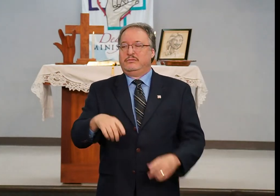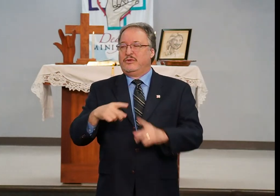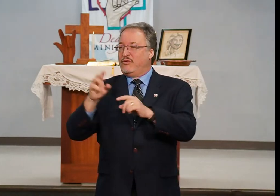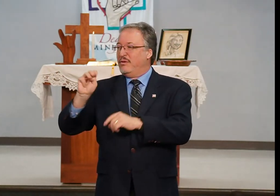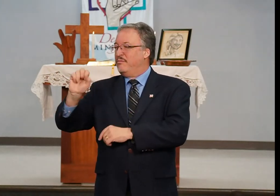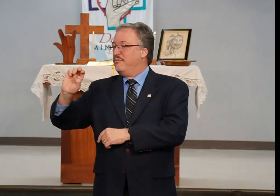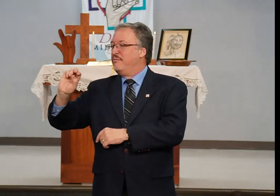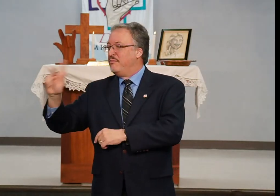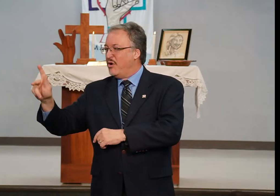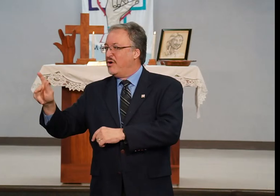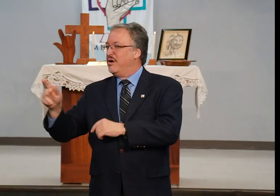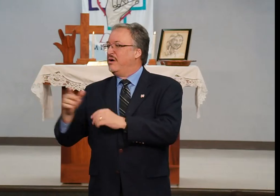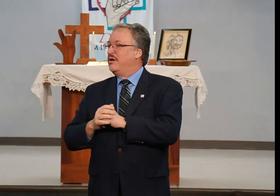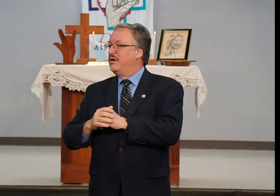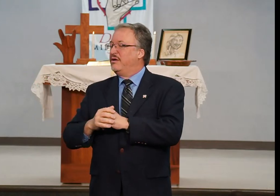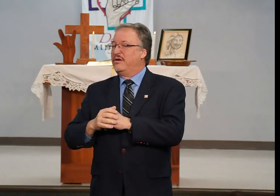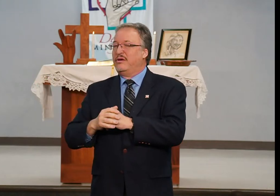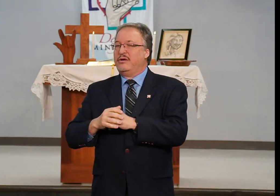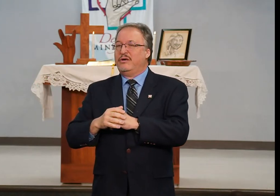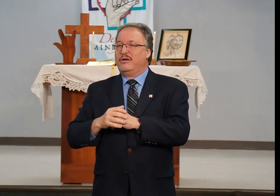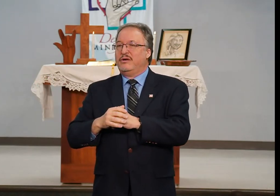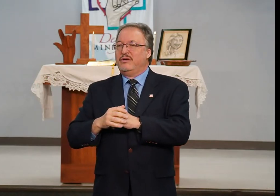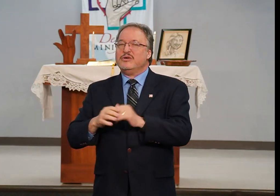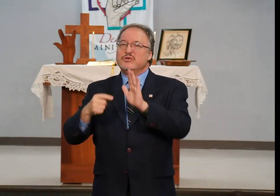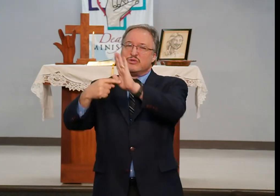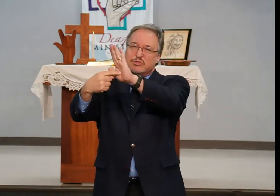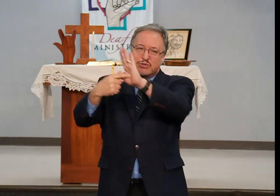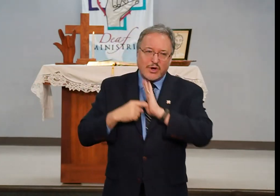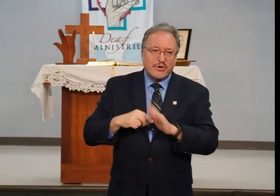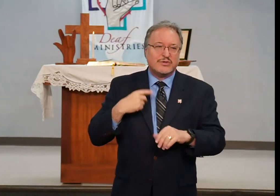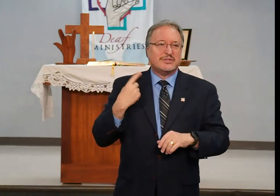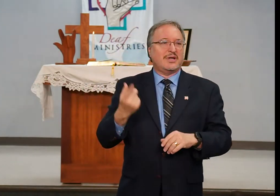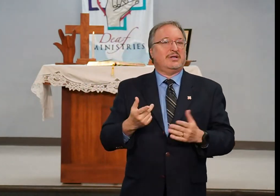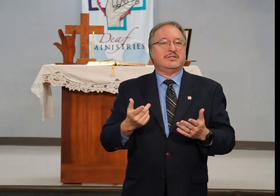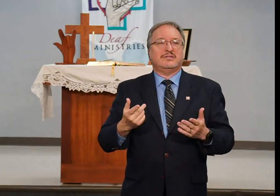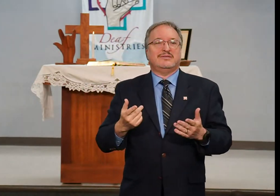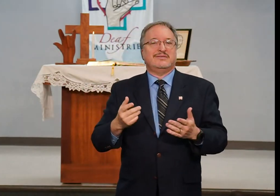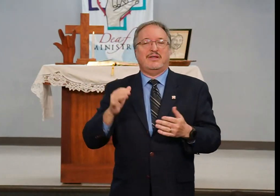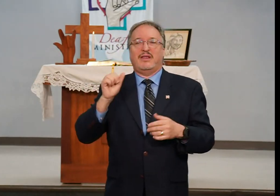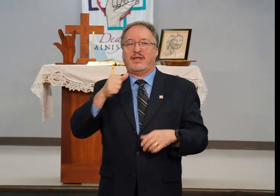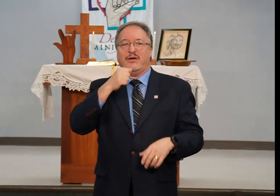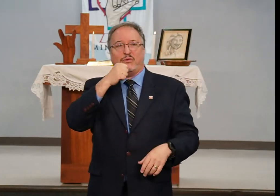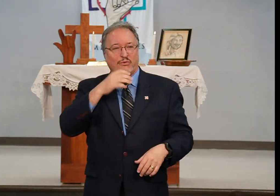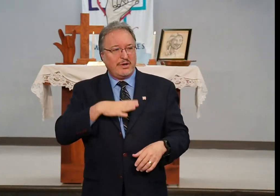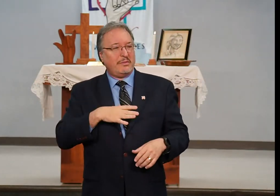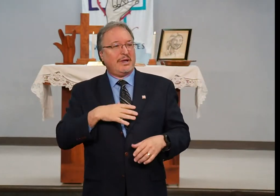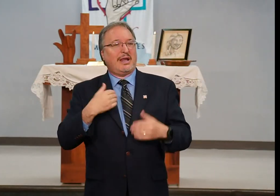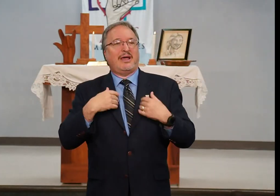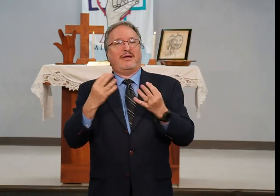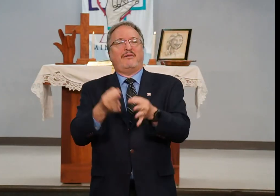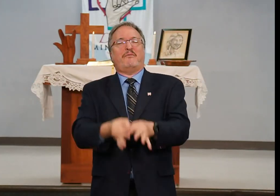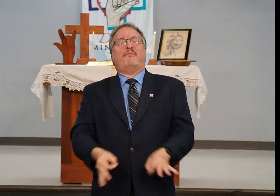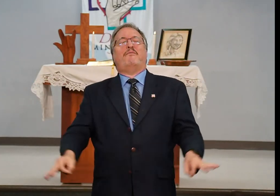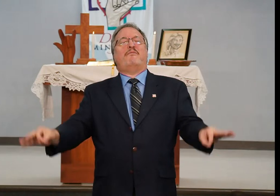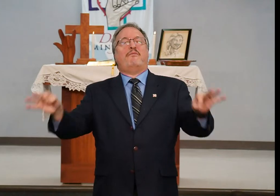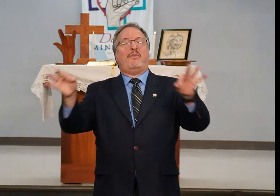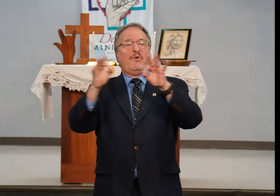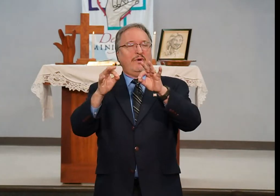The story from Luke, the story from Mark, makes it so clear to us that women